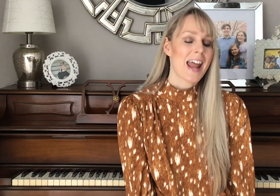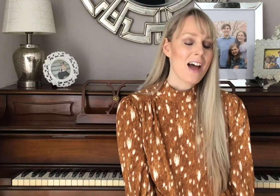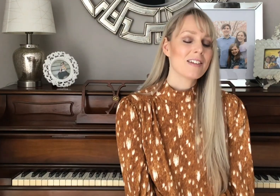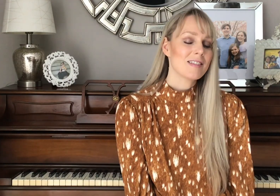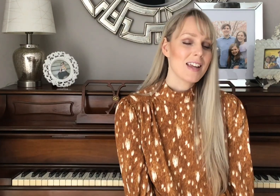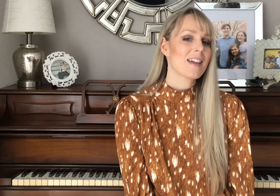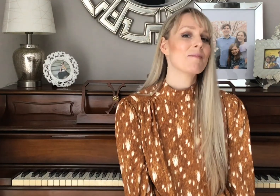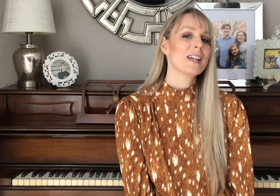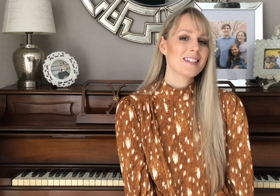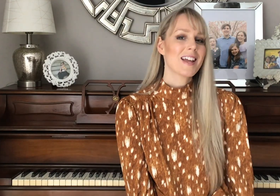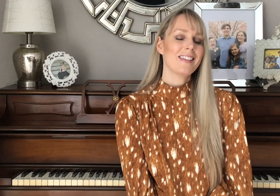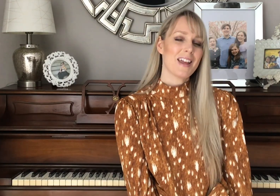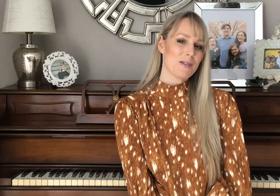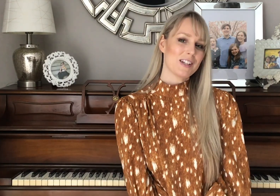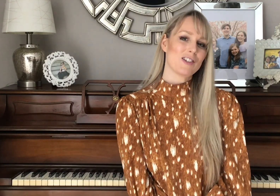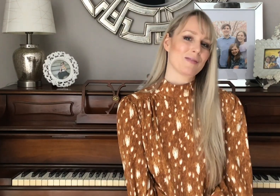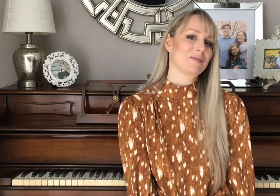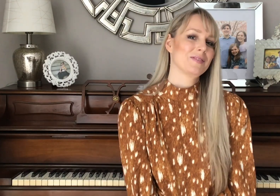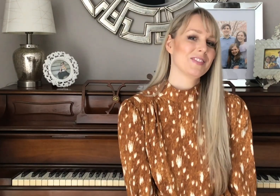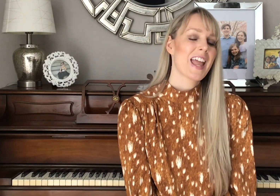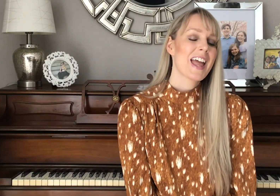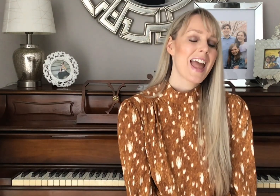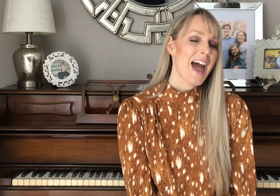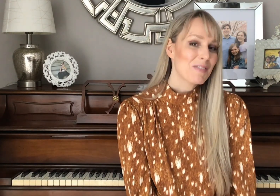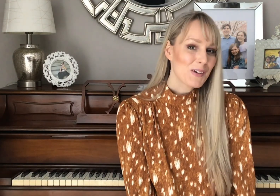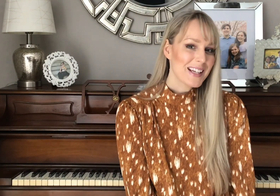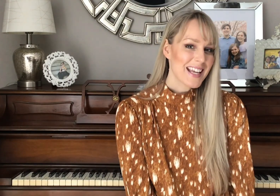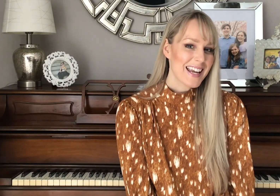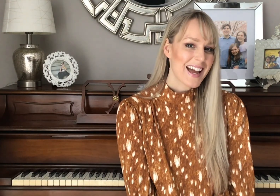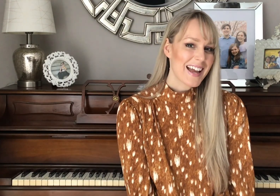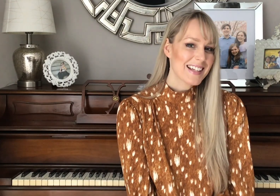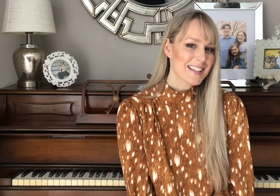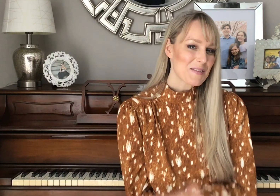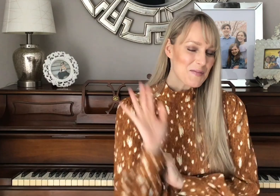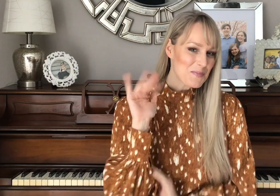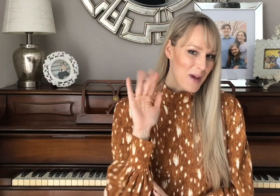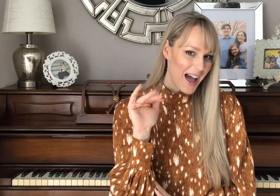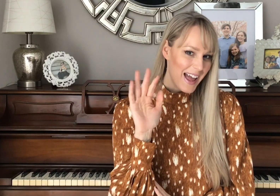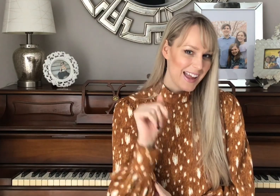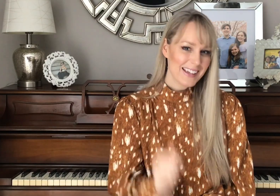to say them in sign language. Have a great day, guys. Bye.